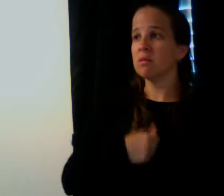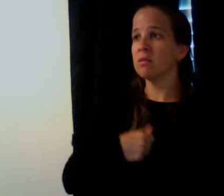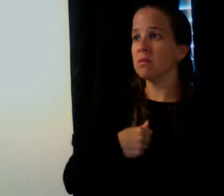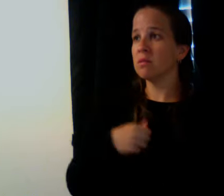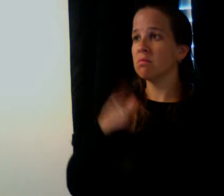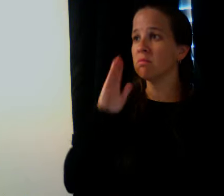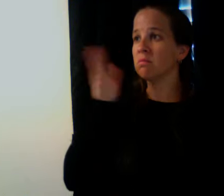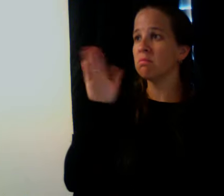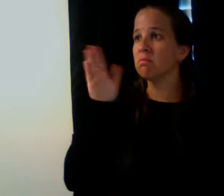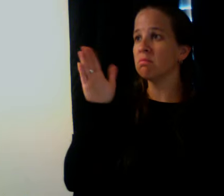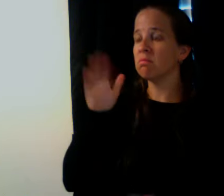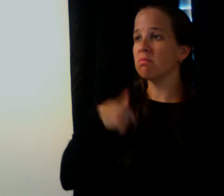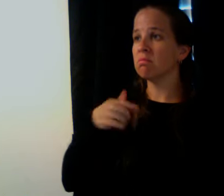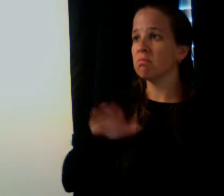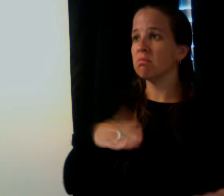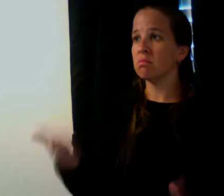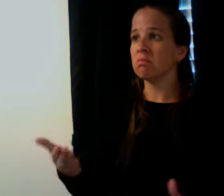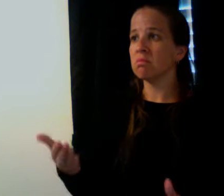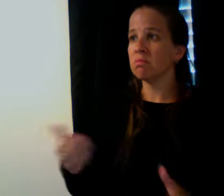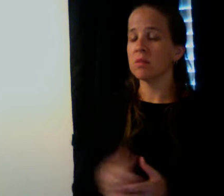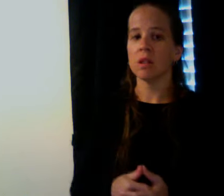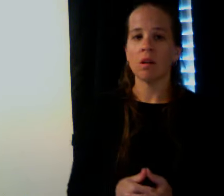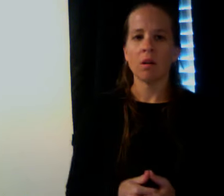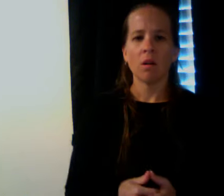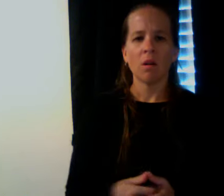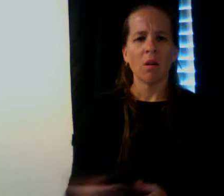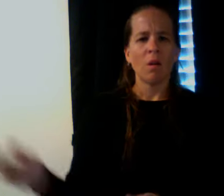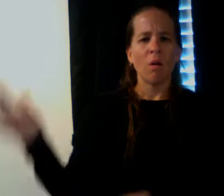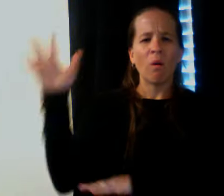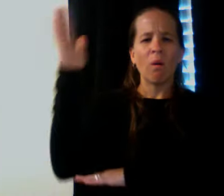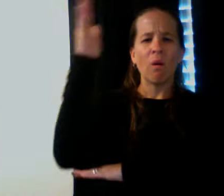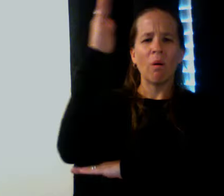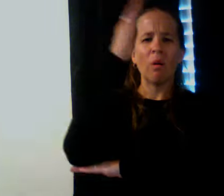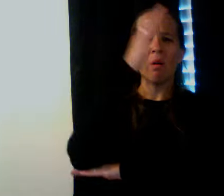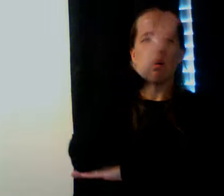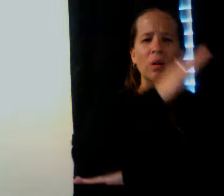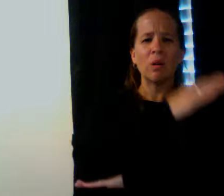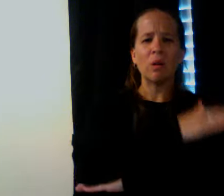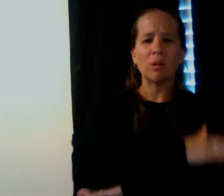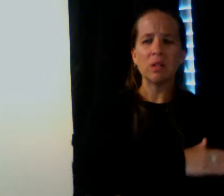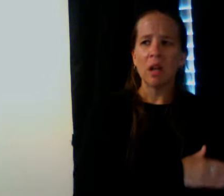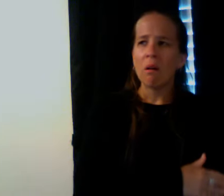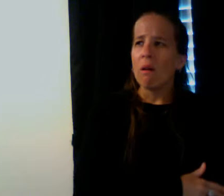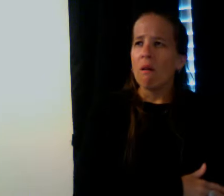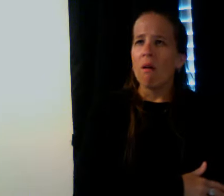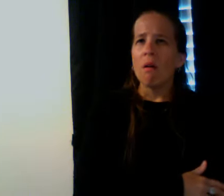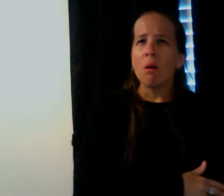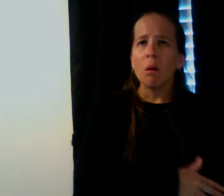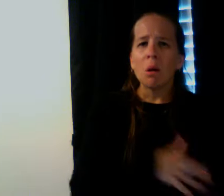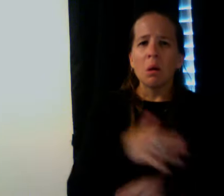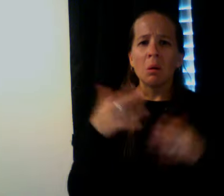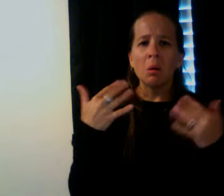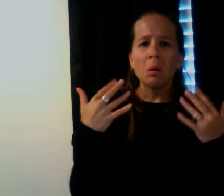I lived with that diagnosis all day. Later that evening, I had a biopsy where they stuck an endoscope down my throat, through